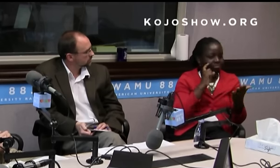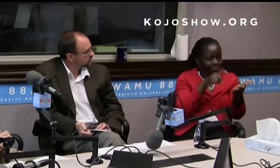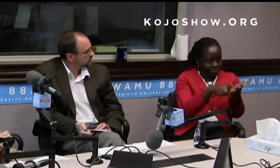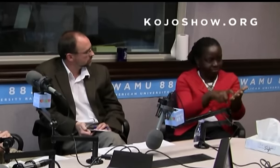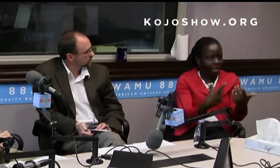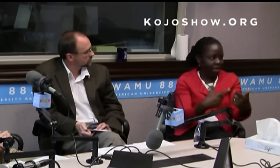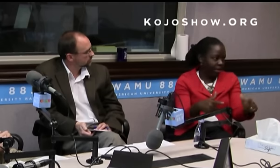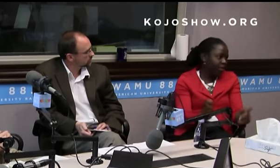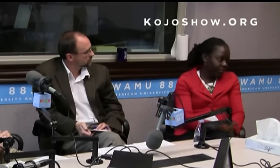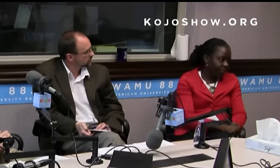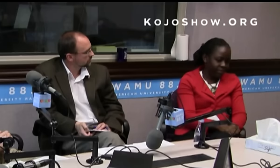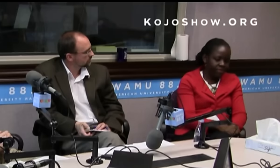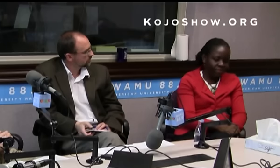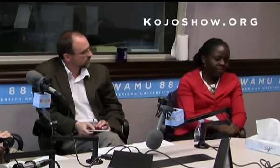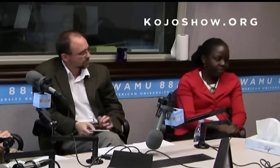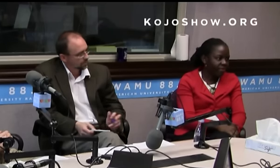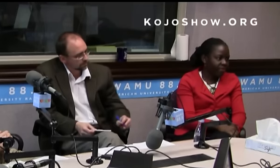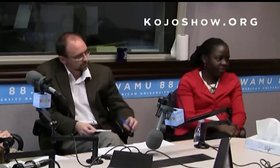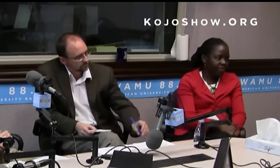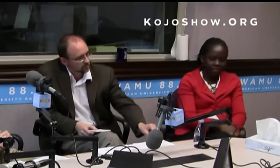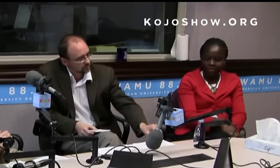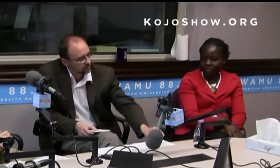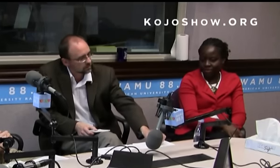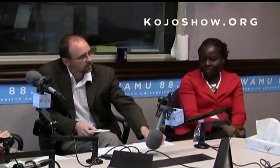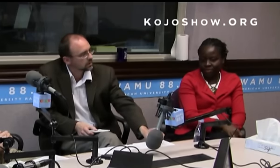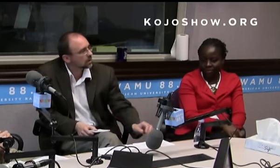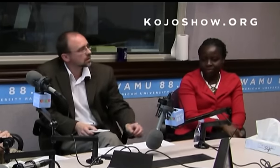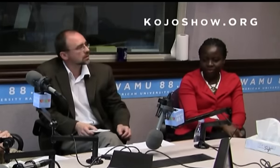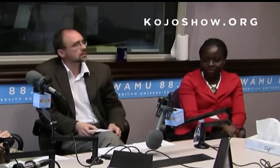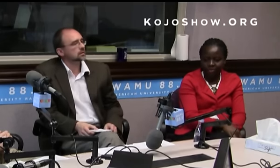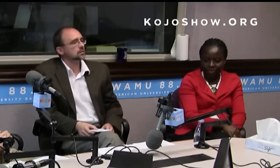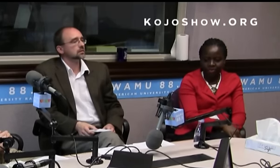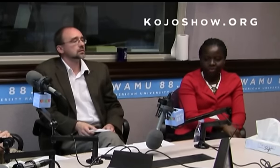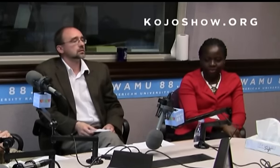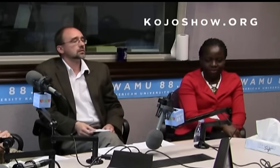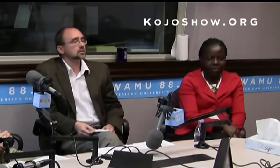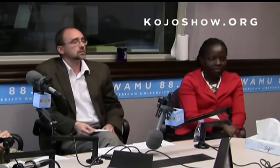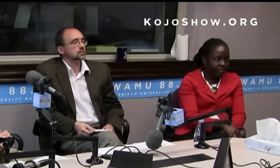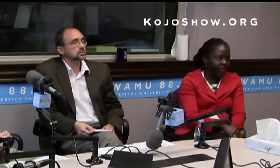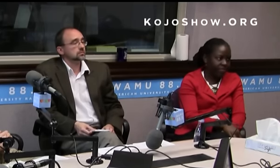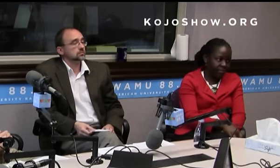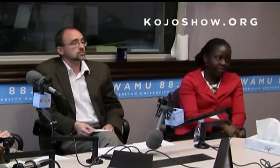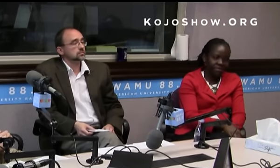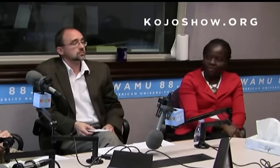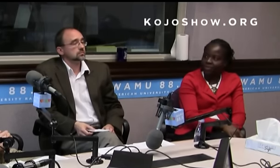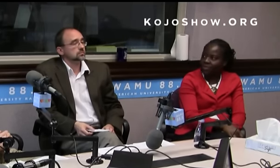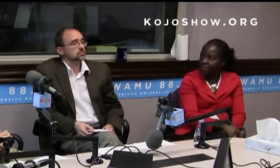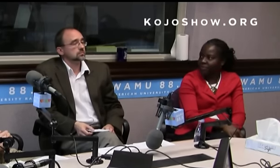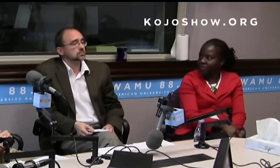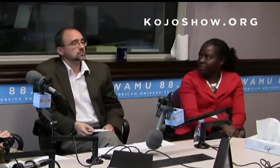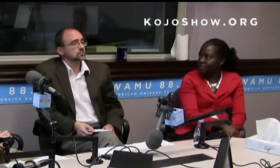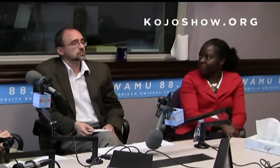recognizable history, talking about 15, 20 years, it's amazing to see what can happen with language and language preservation. Joe Murray.